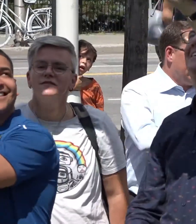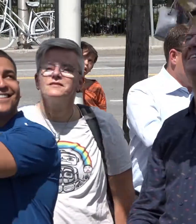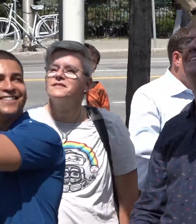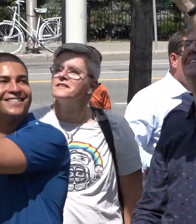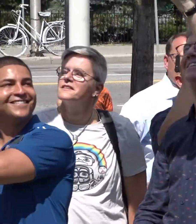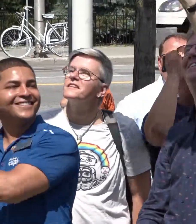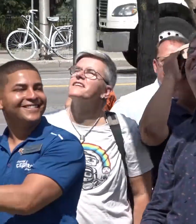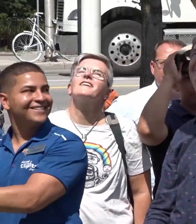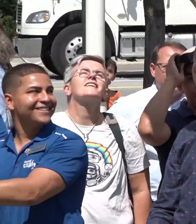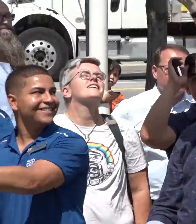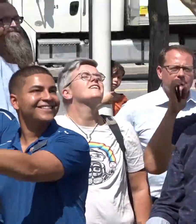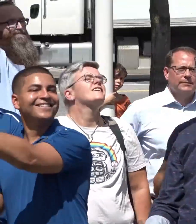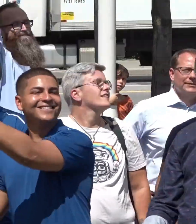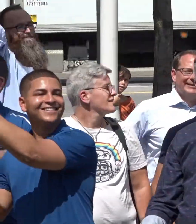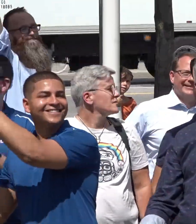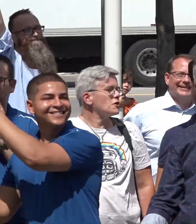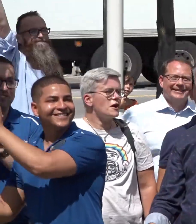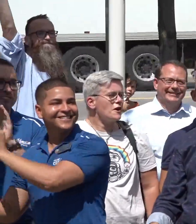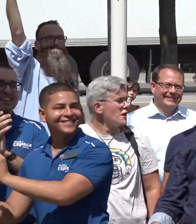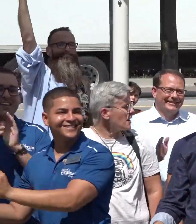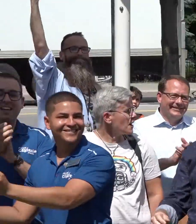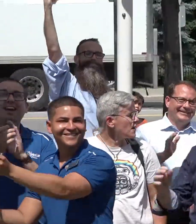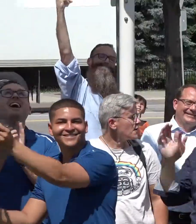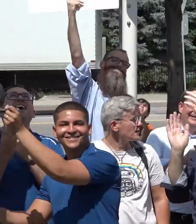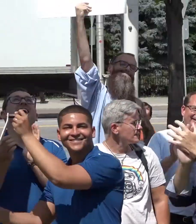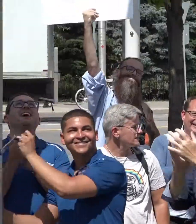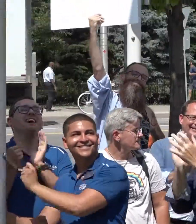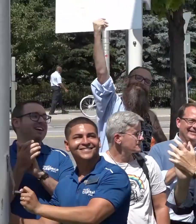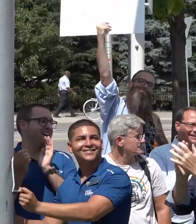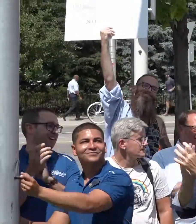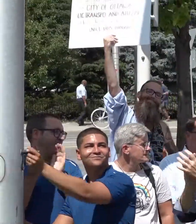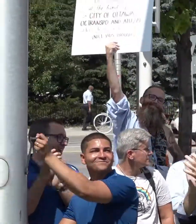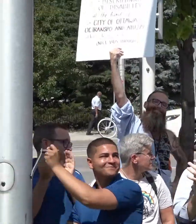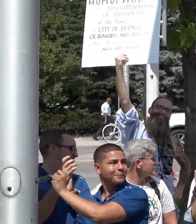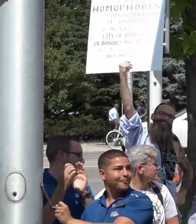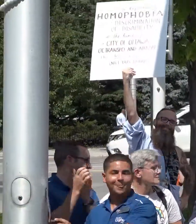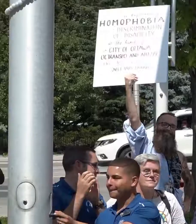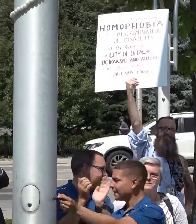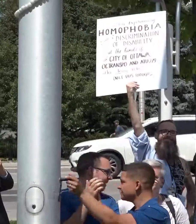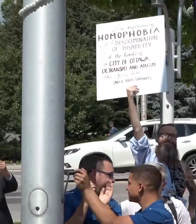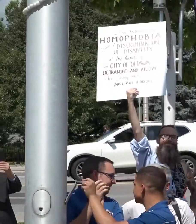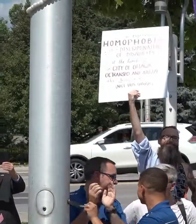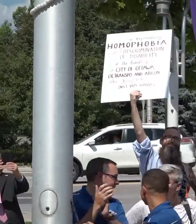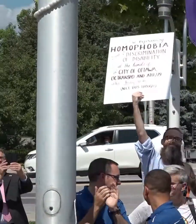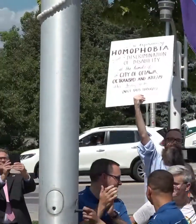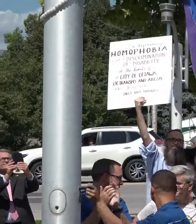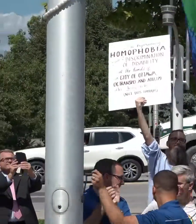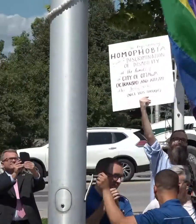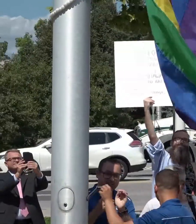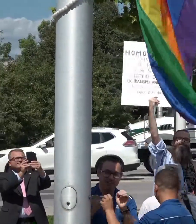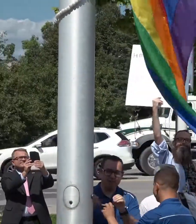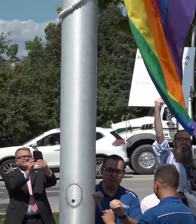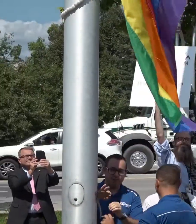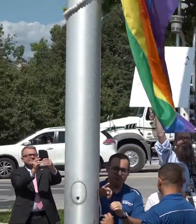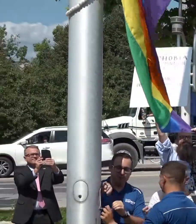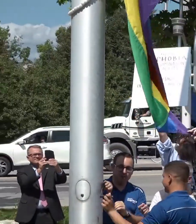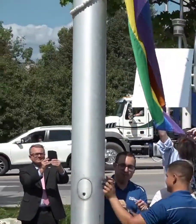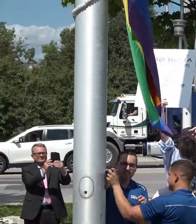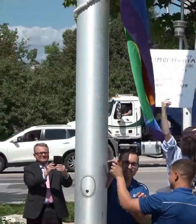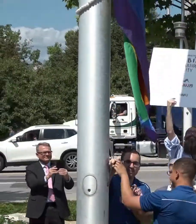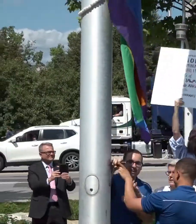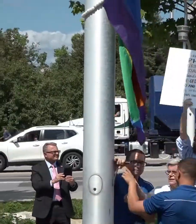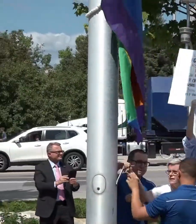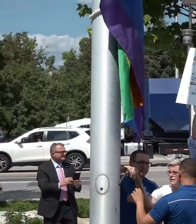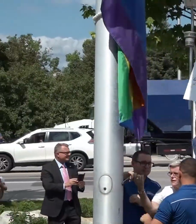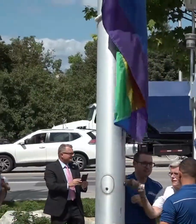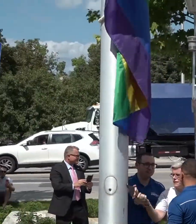I just want to thank everyone involved with Capital Pride, our volunteers, T.H.E, our festival director, who's done an amazing job this year to